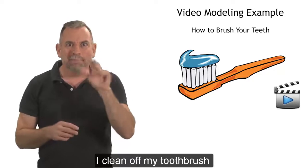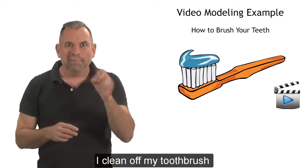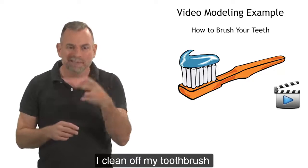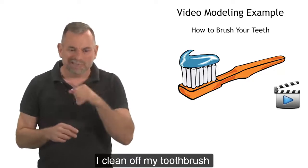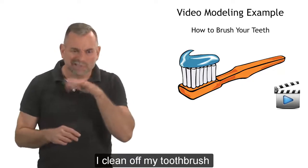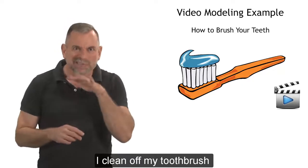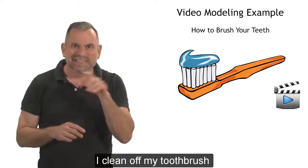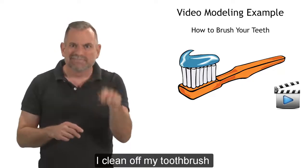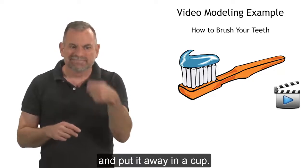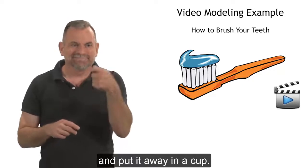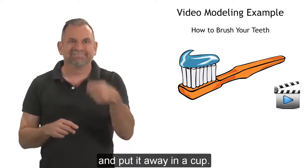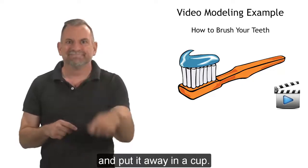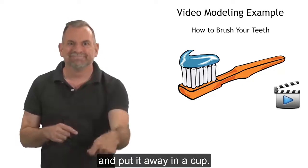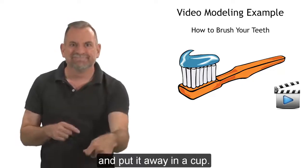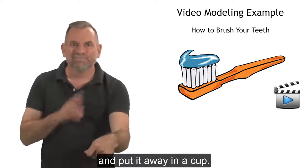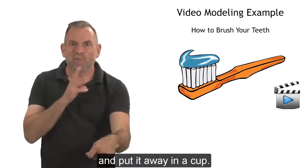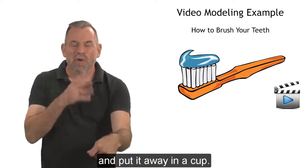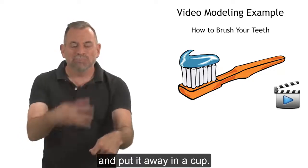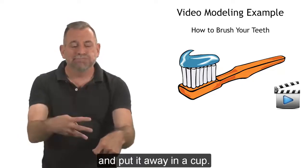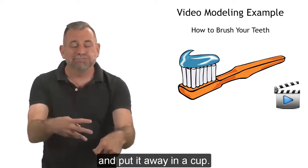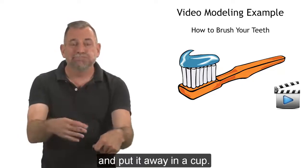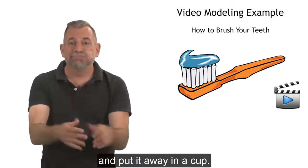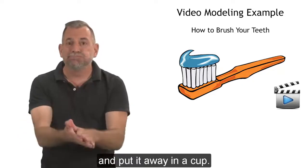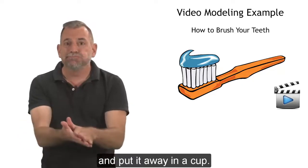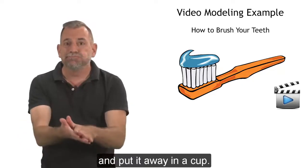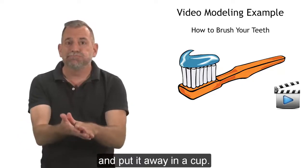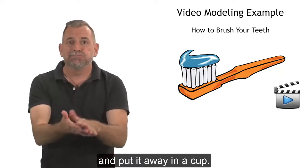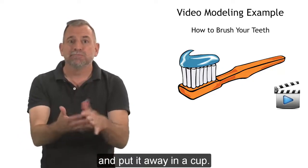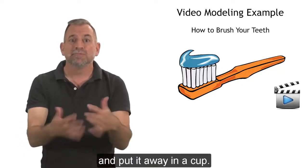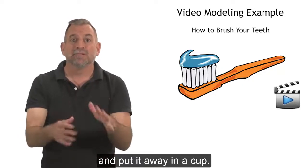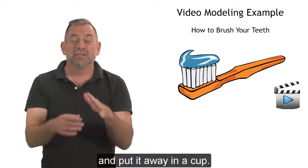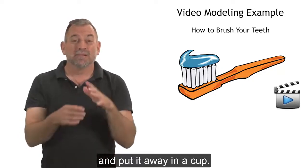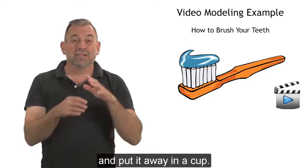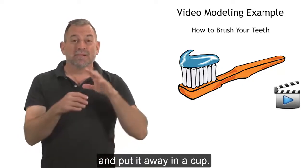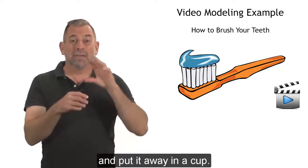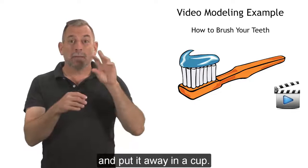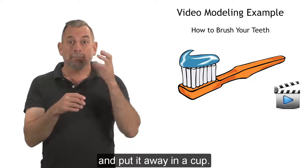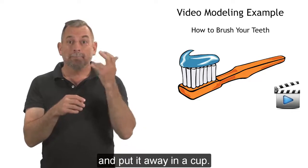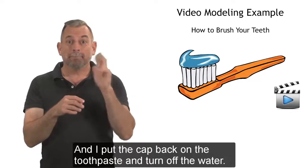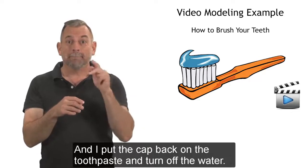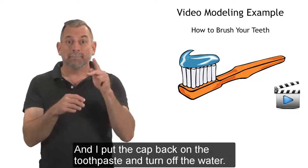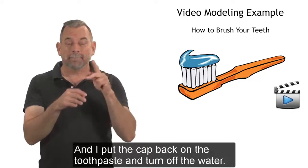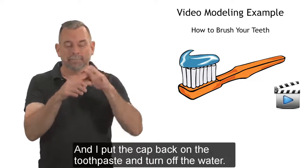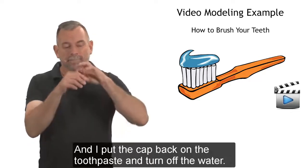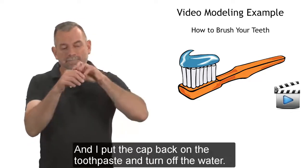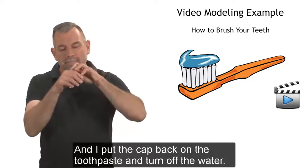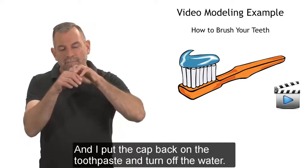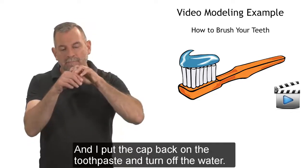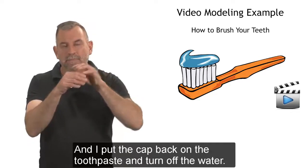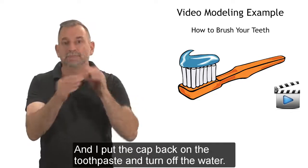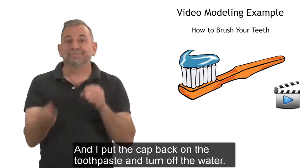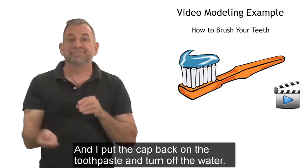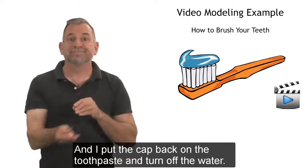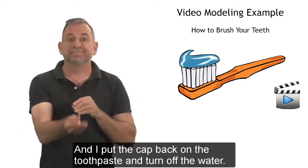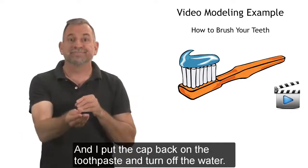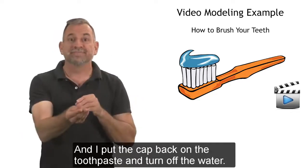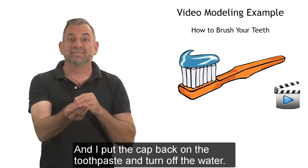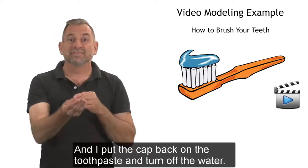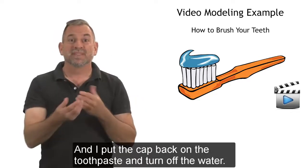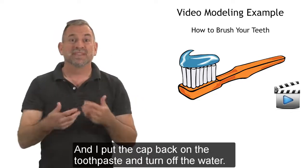I clean off my toothbrush and put it away in a cup. And I put the cap back on the toothpaste and